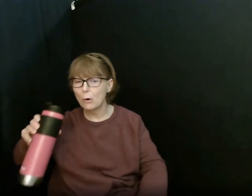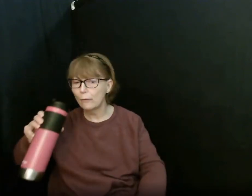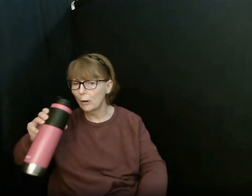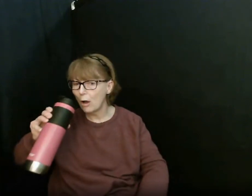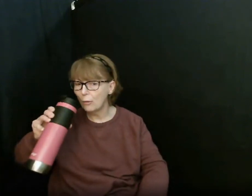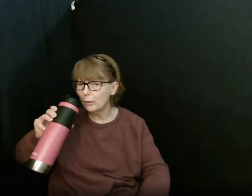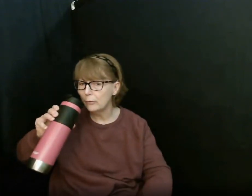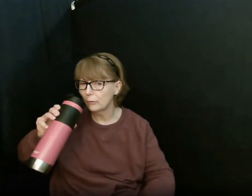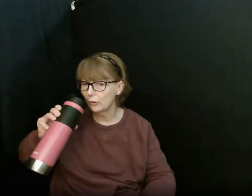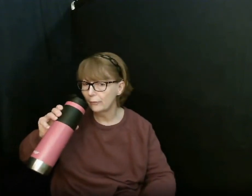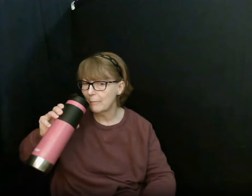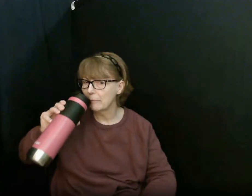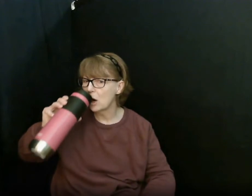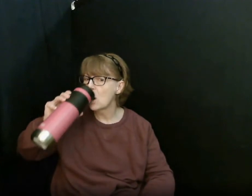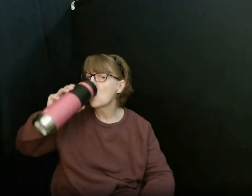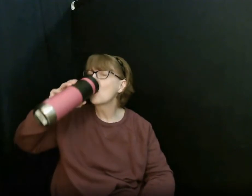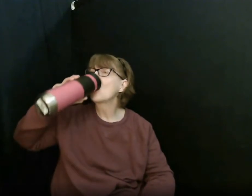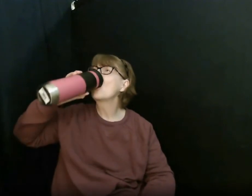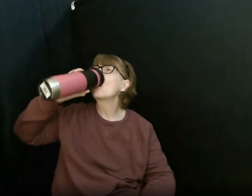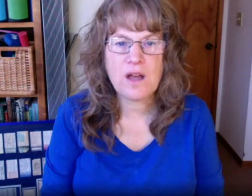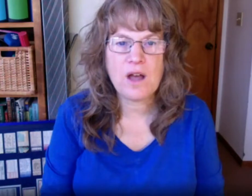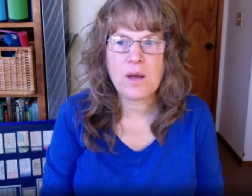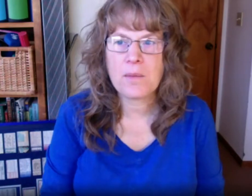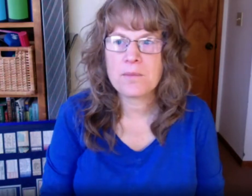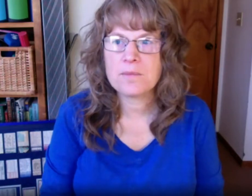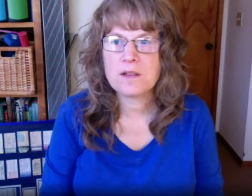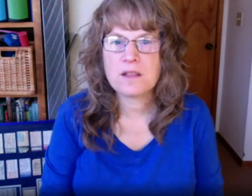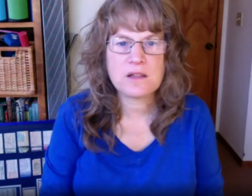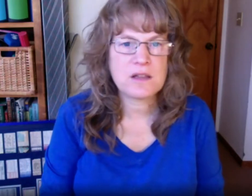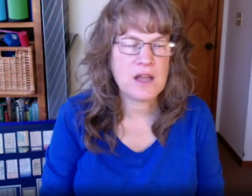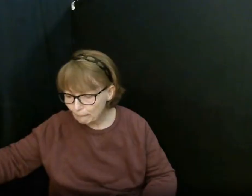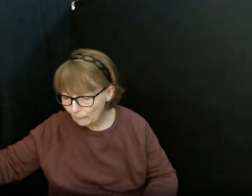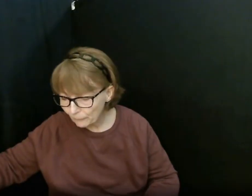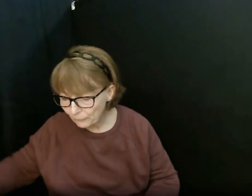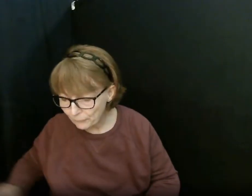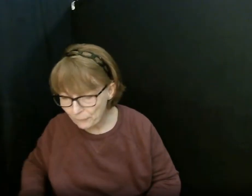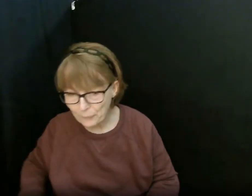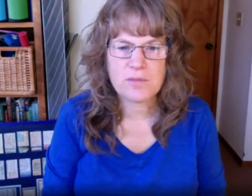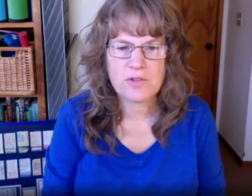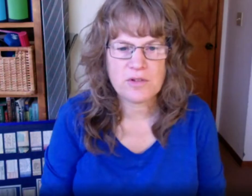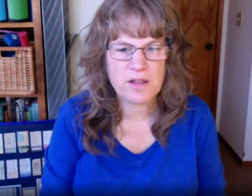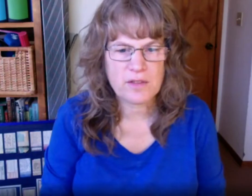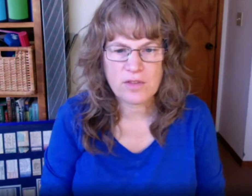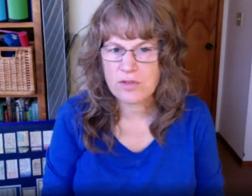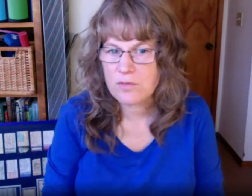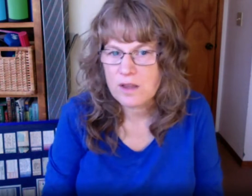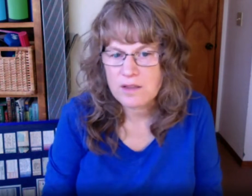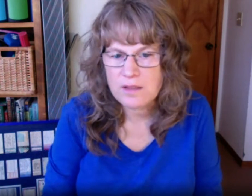over all the words or just some of them? Can we? Yeah. Can we just do lesson 3?